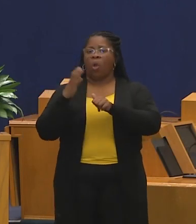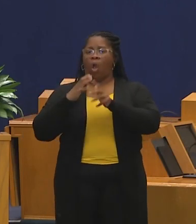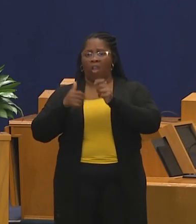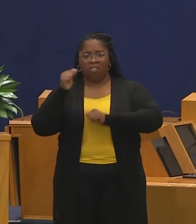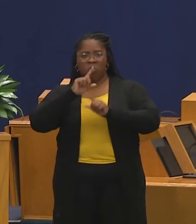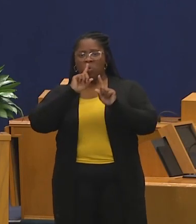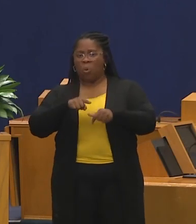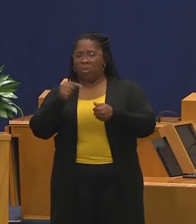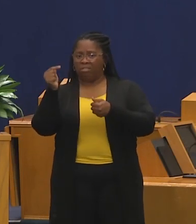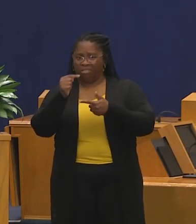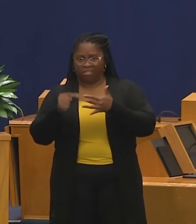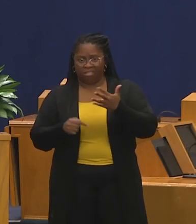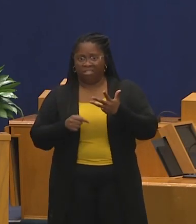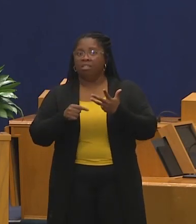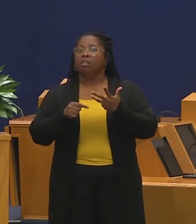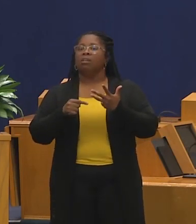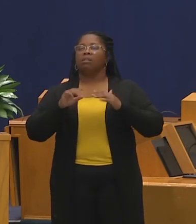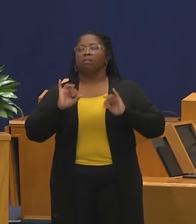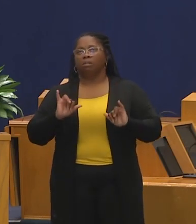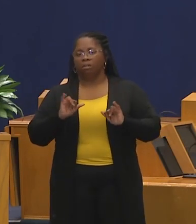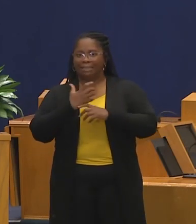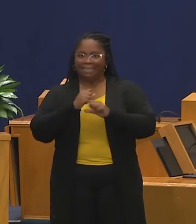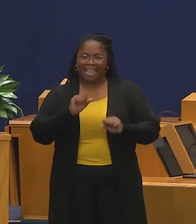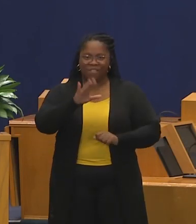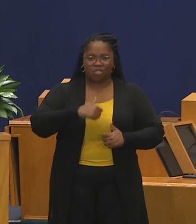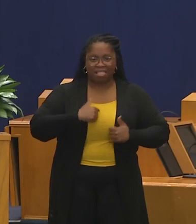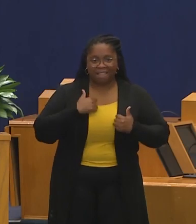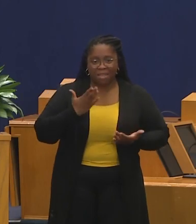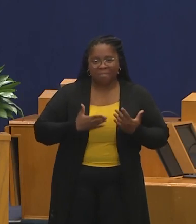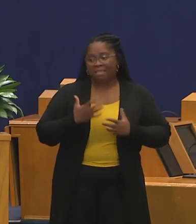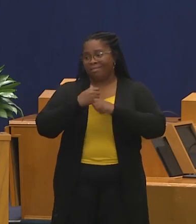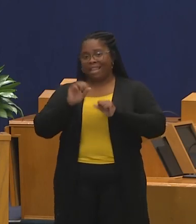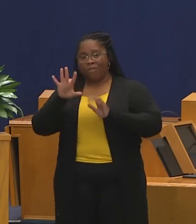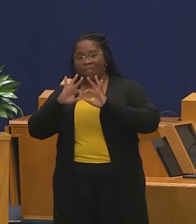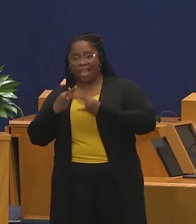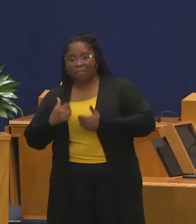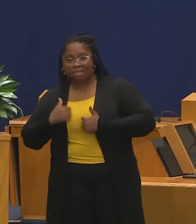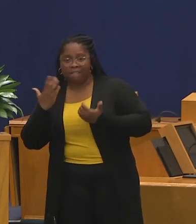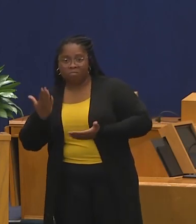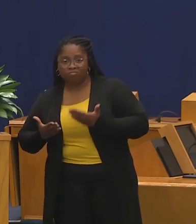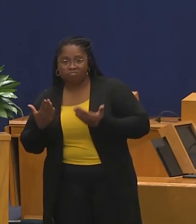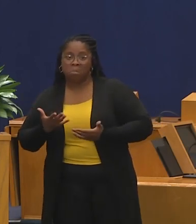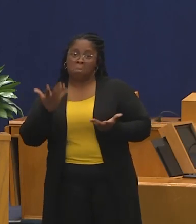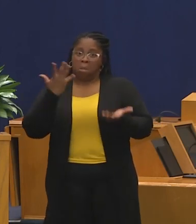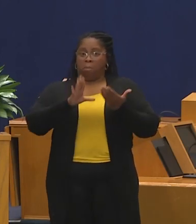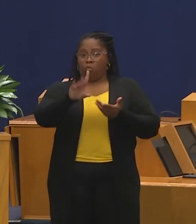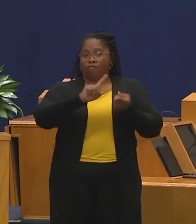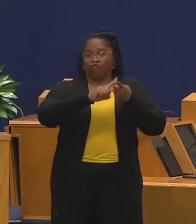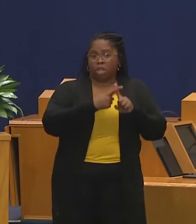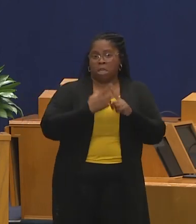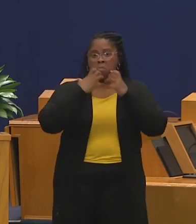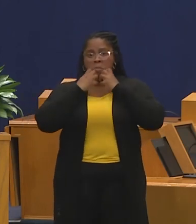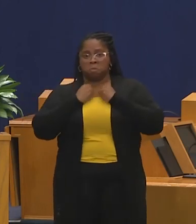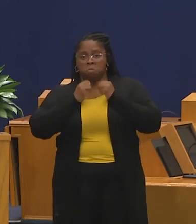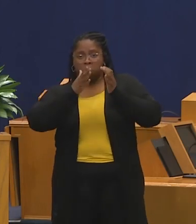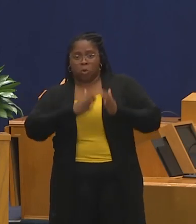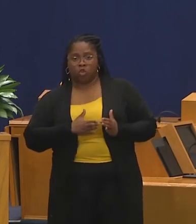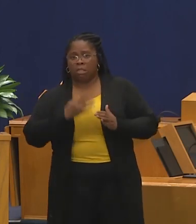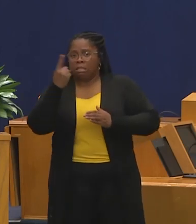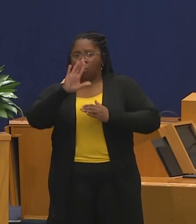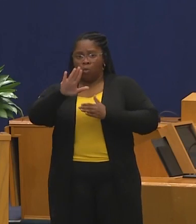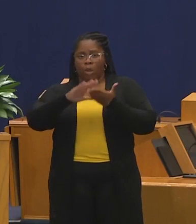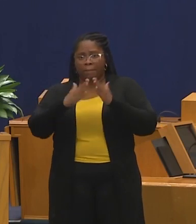helped save perhaps your own life, perhaps the life of a family member, perhaps the life of a friend or a loved one or someone in your